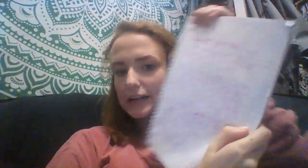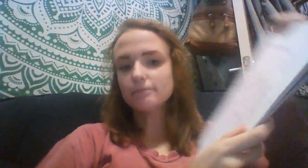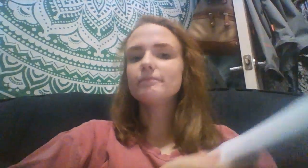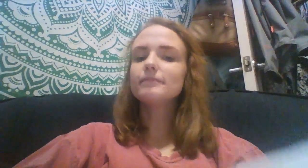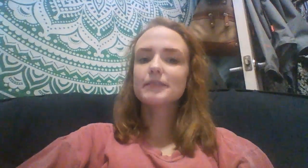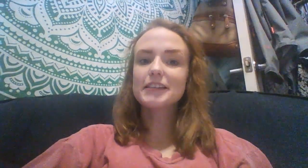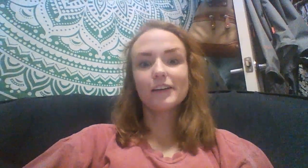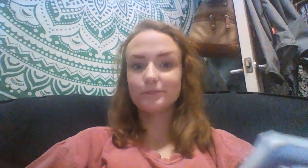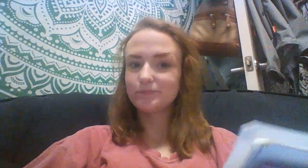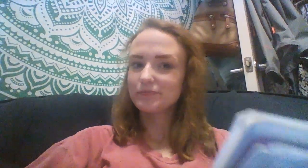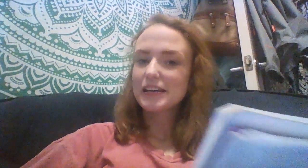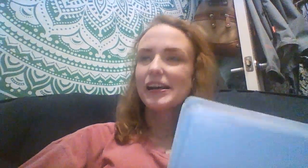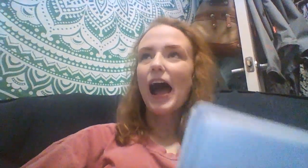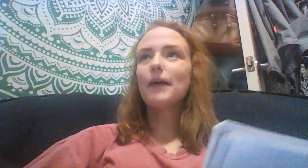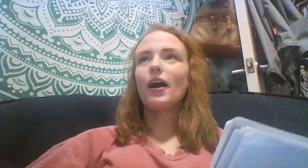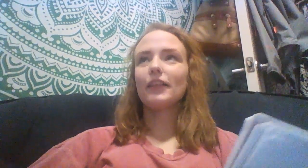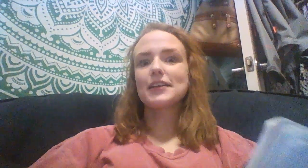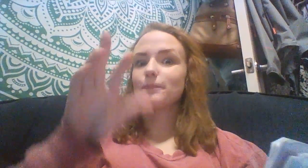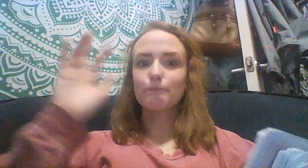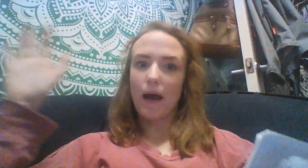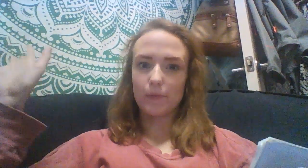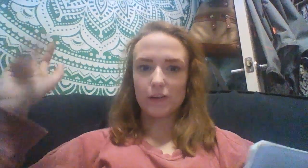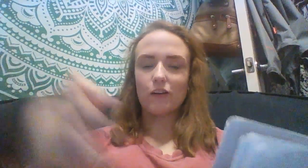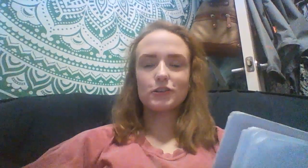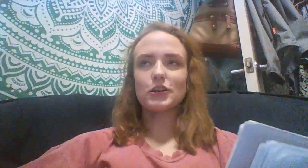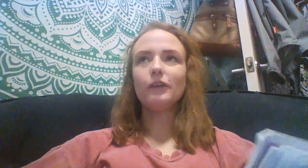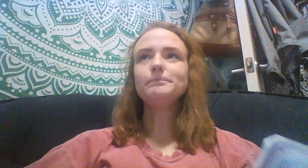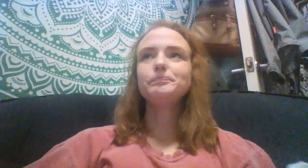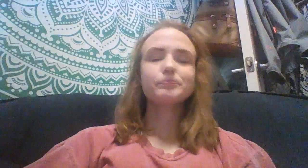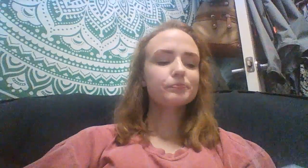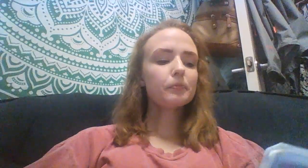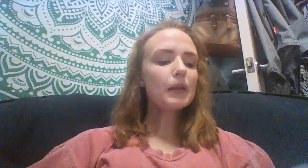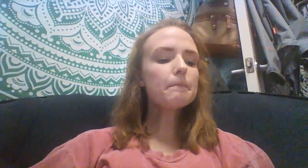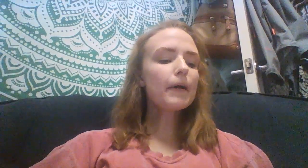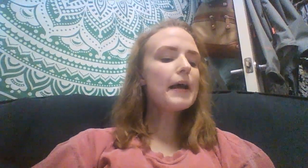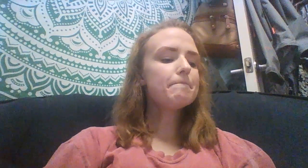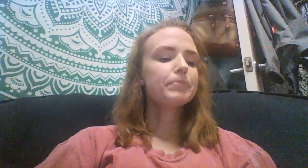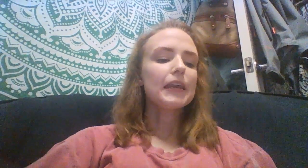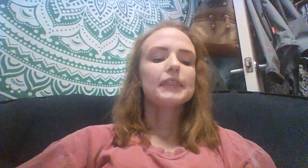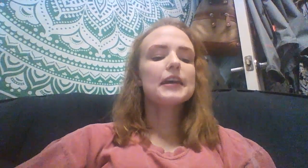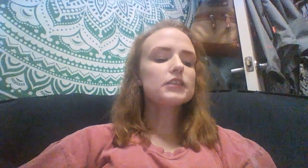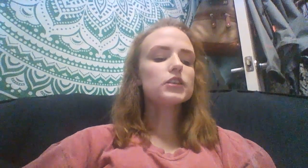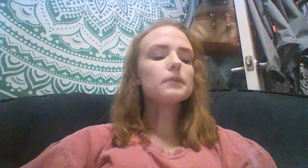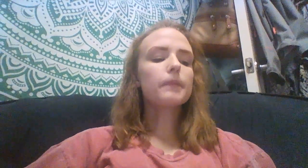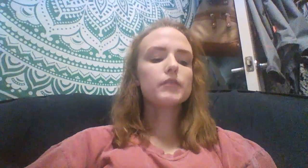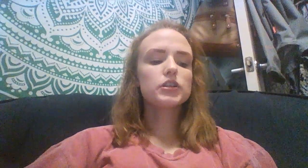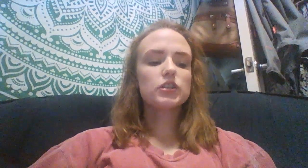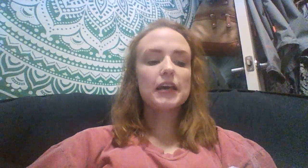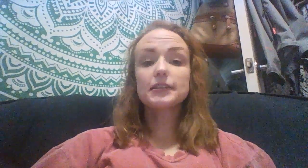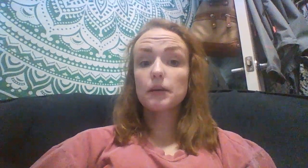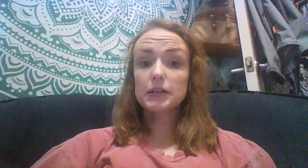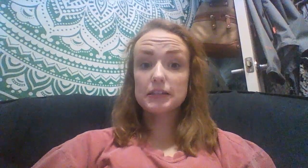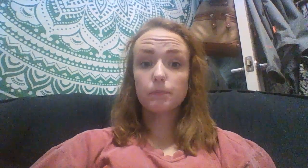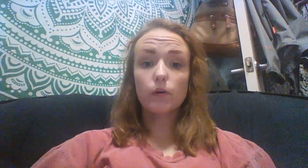down, so I'm not babbling on to y'all. But the history of privilege is somewhat simple,